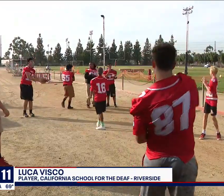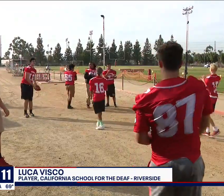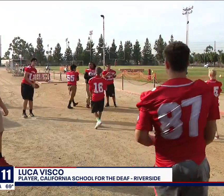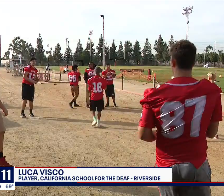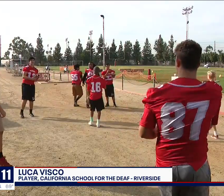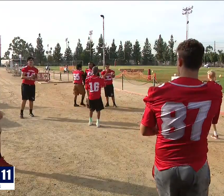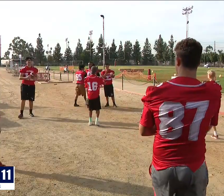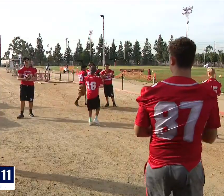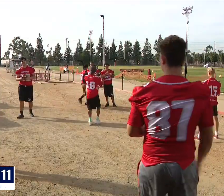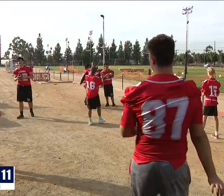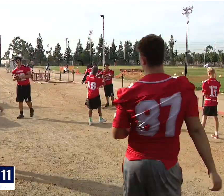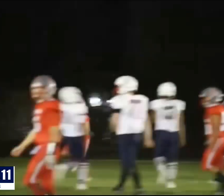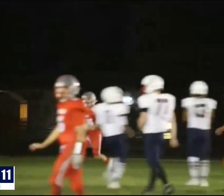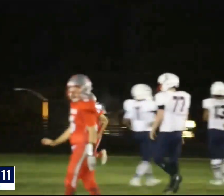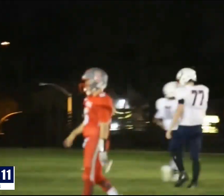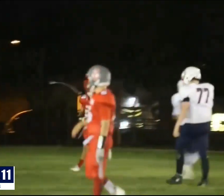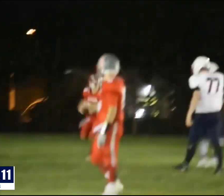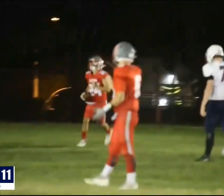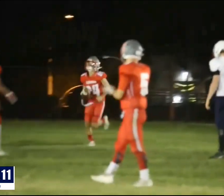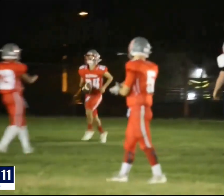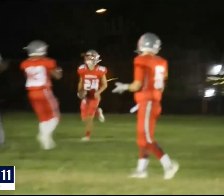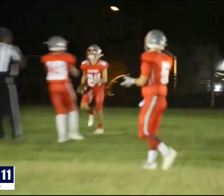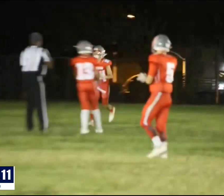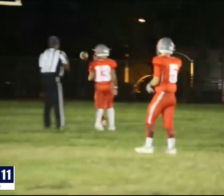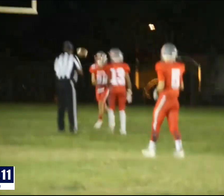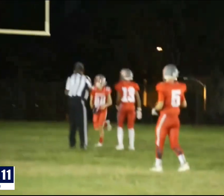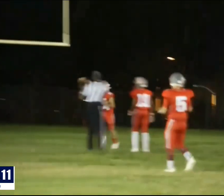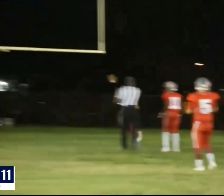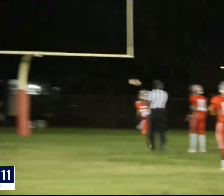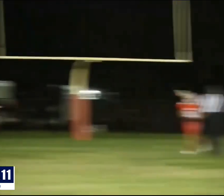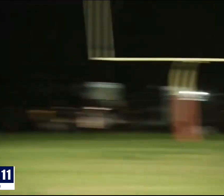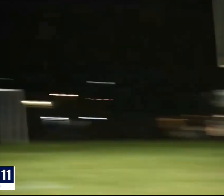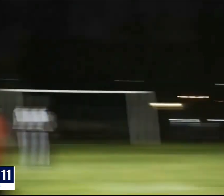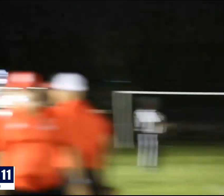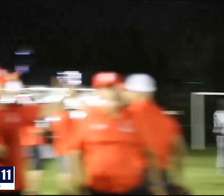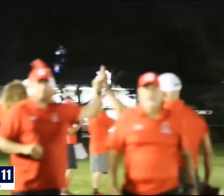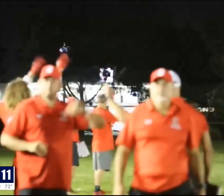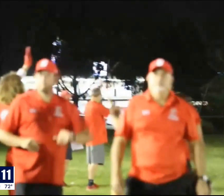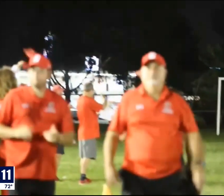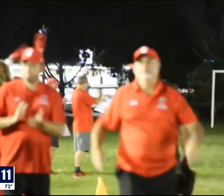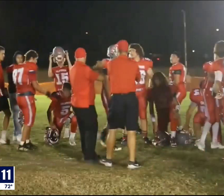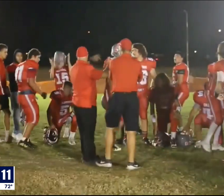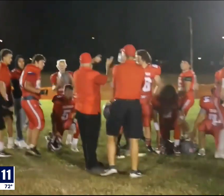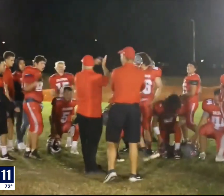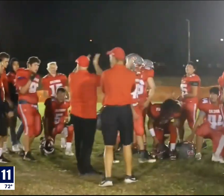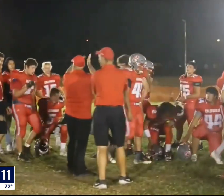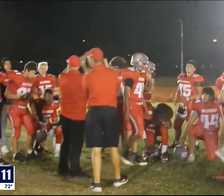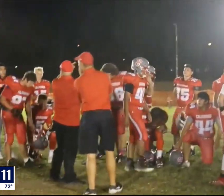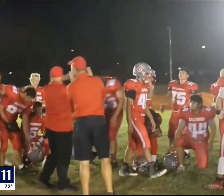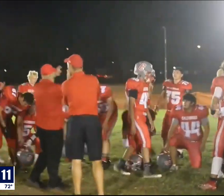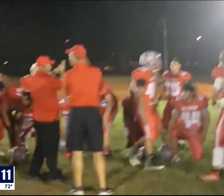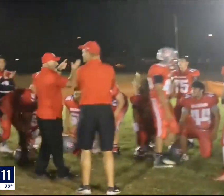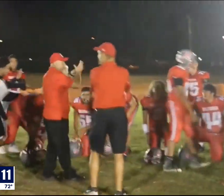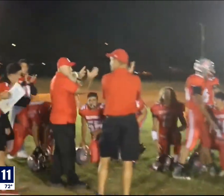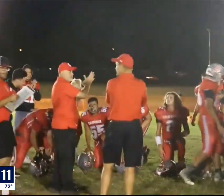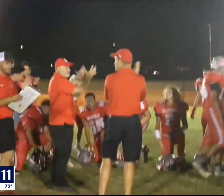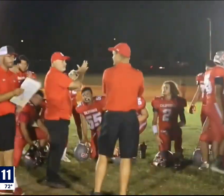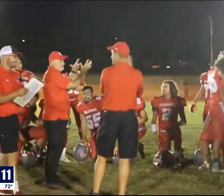hear each other, so they have to like huddle, etc. We rely solely on our eyes, not on our ears to communicate more impressive is that all their wins